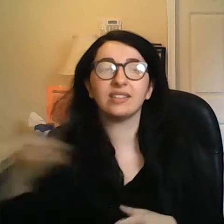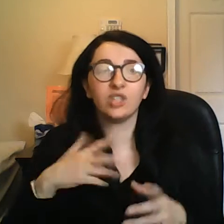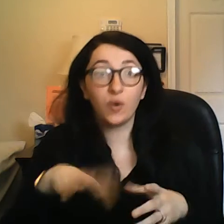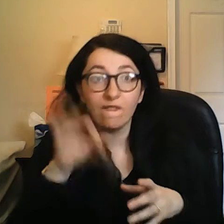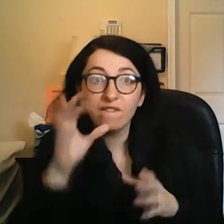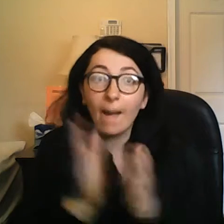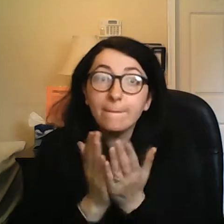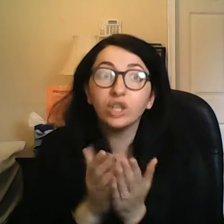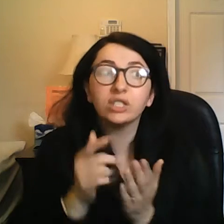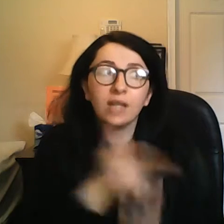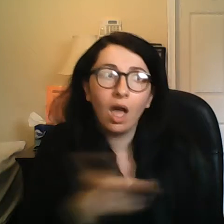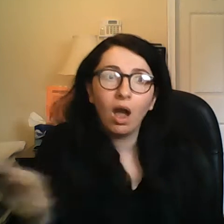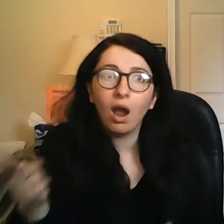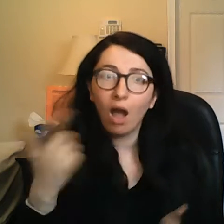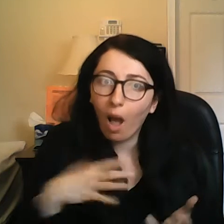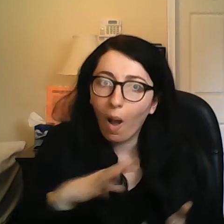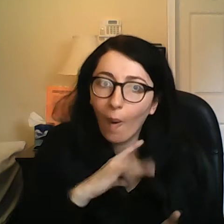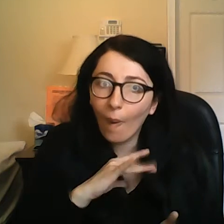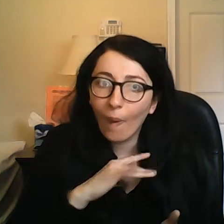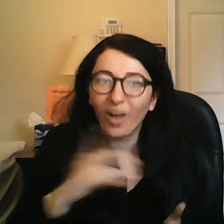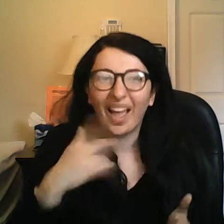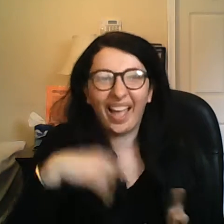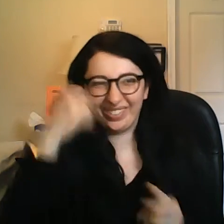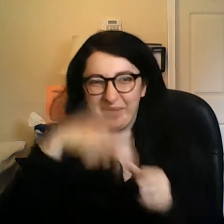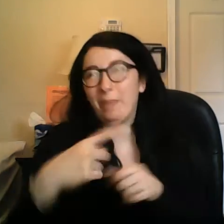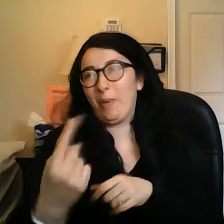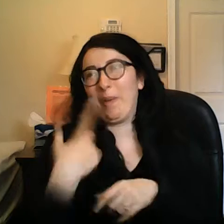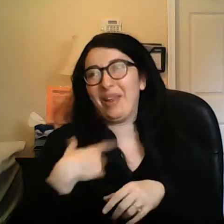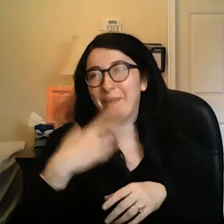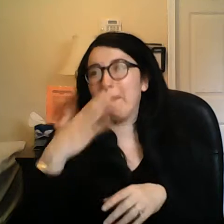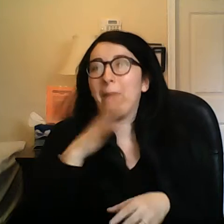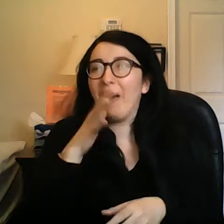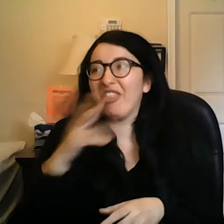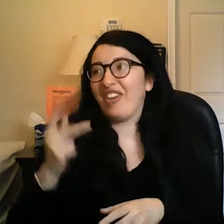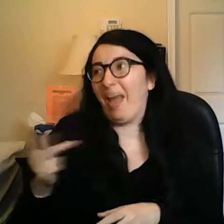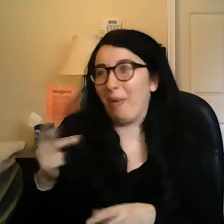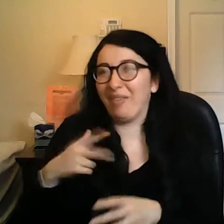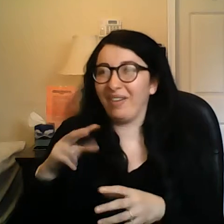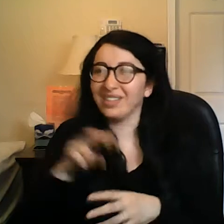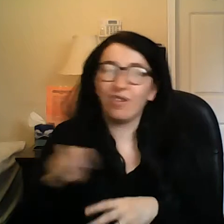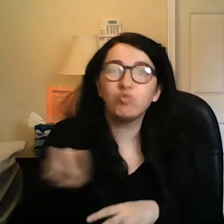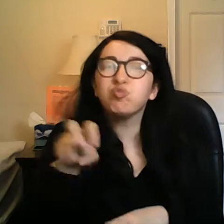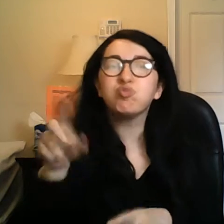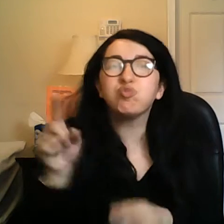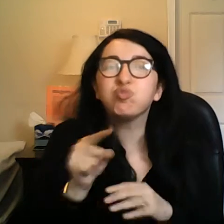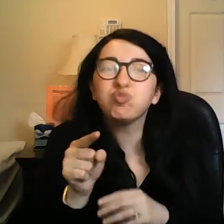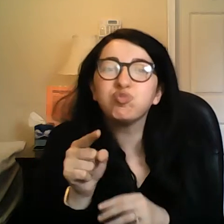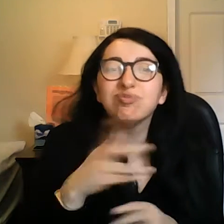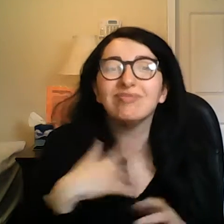garage sale like years ago when I was still in high school. So never underestimate the power of little thrift